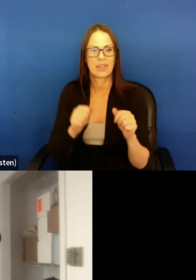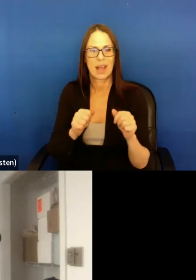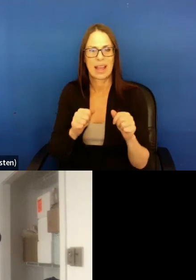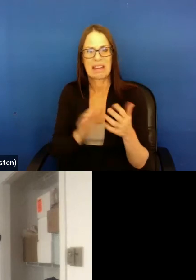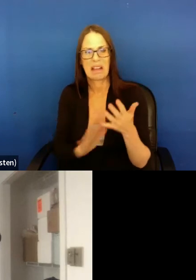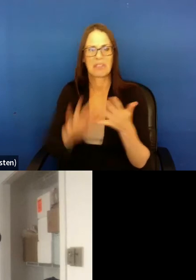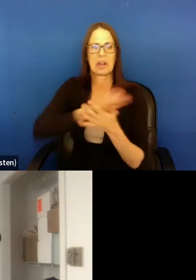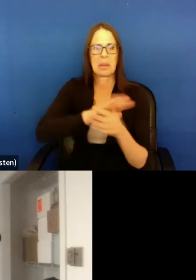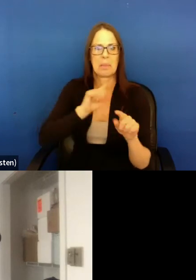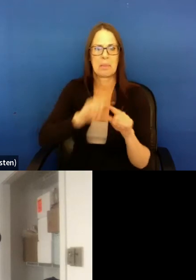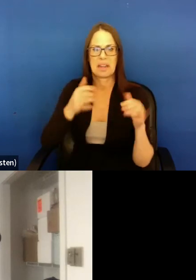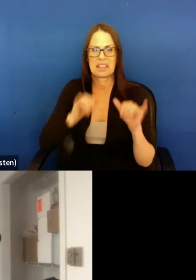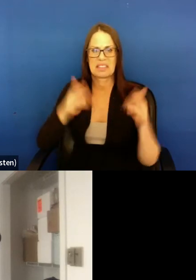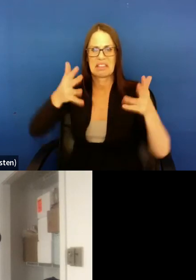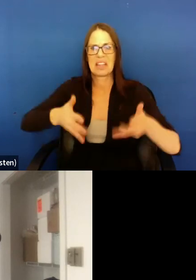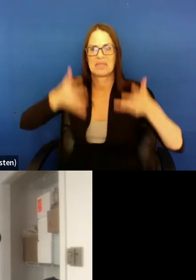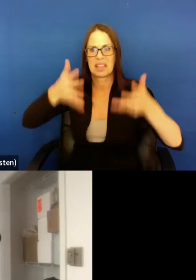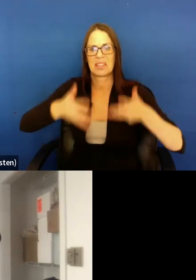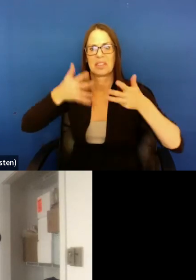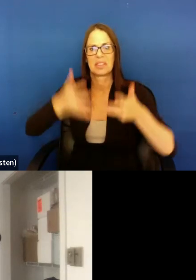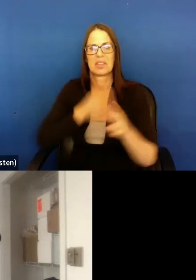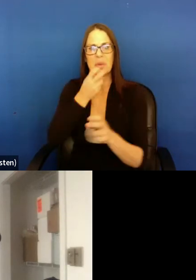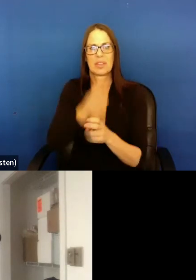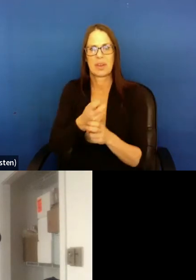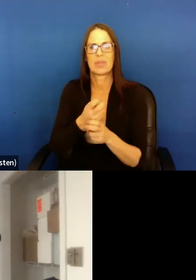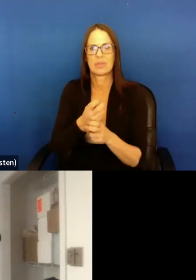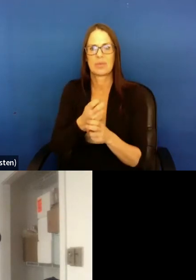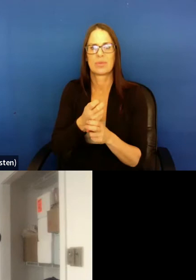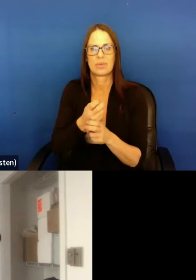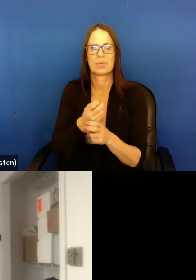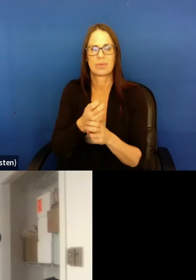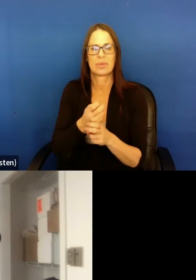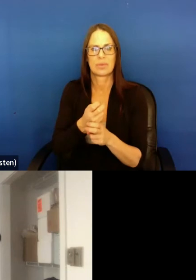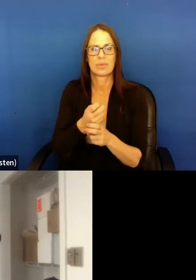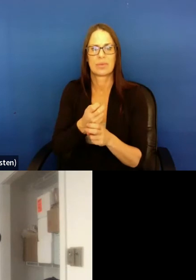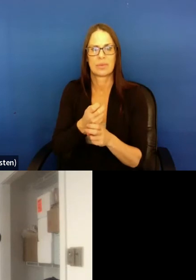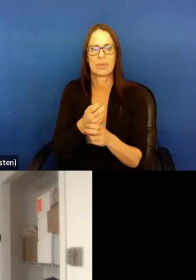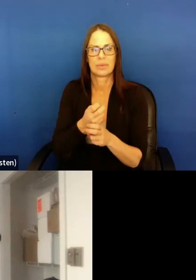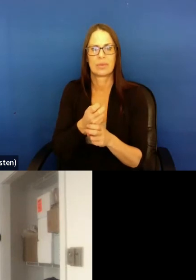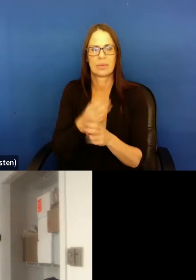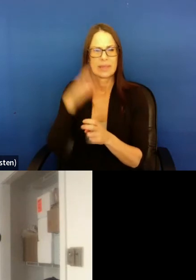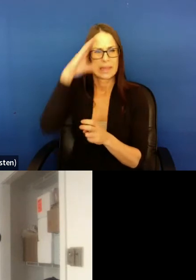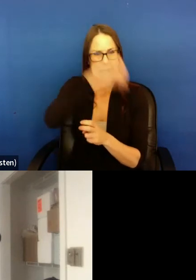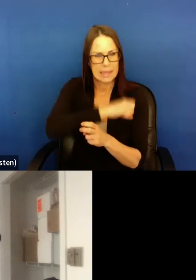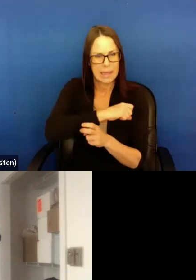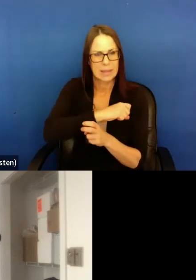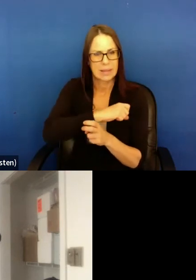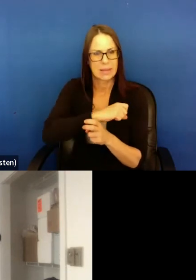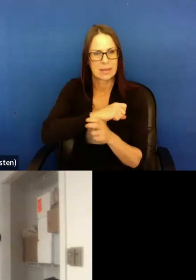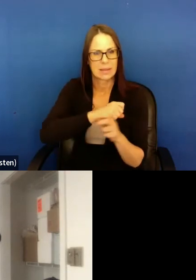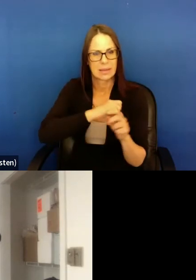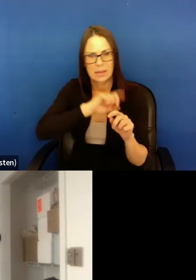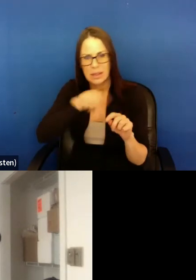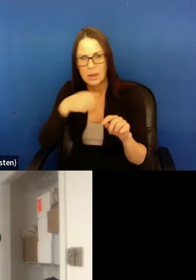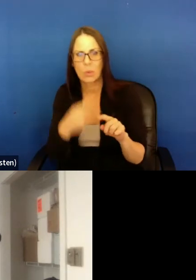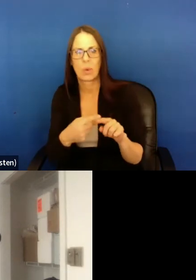lingers. So it's hard to like guess when a puddle might show up.